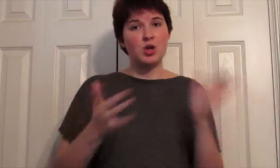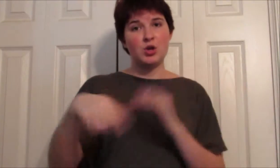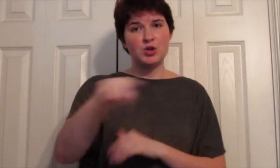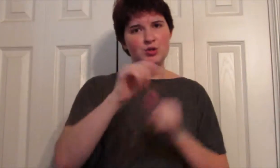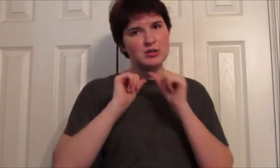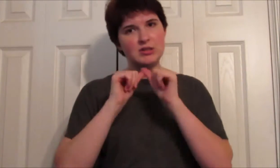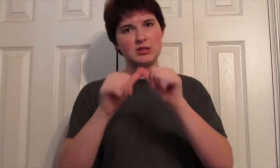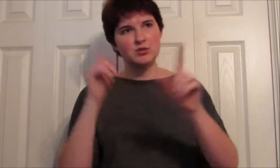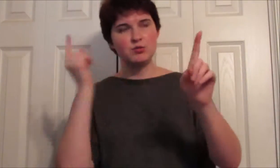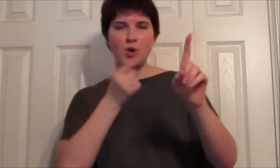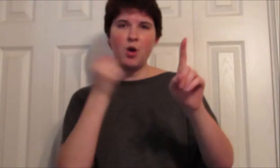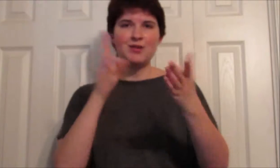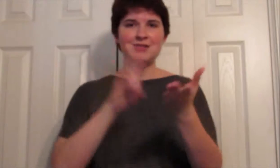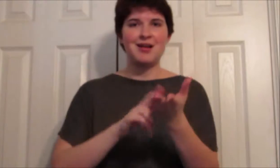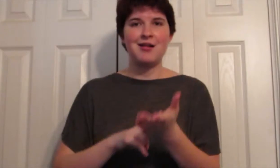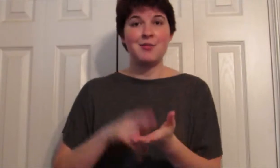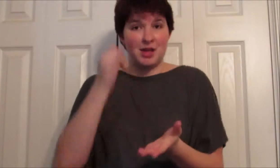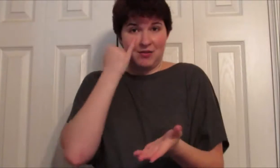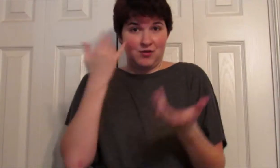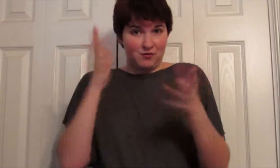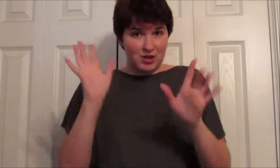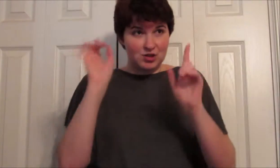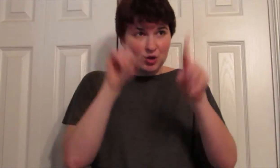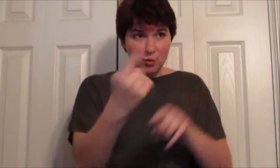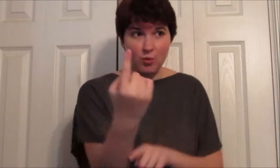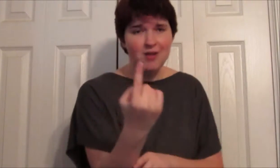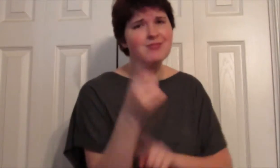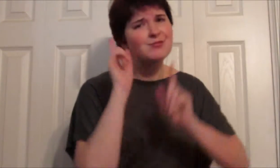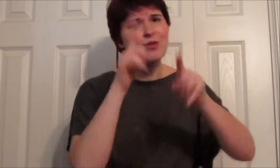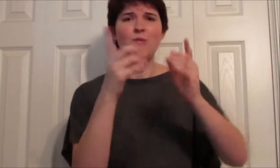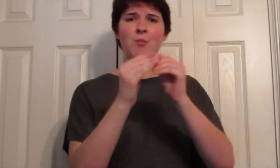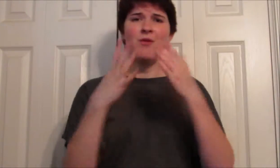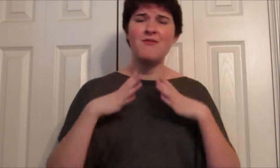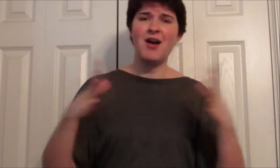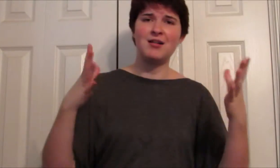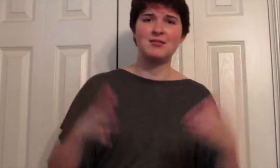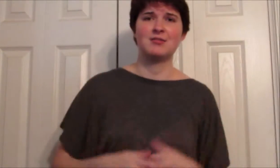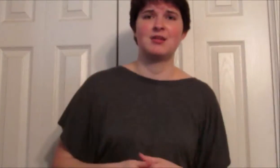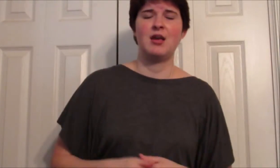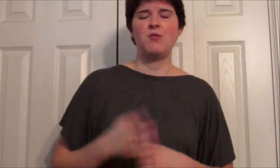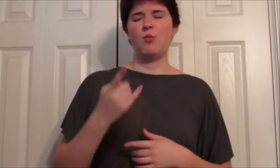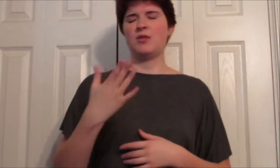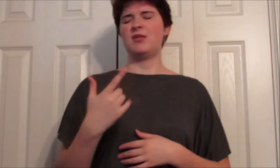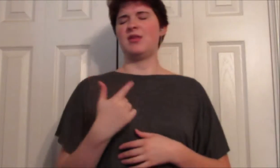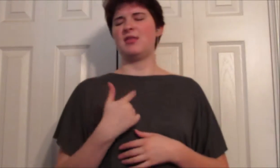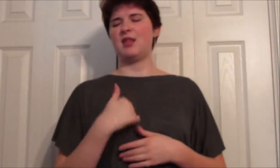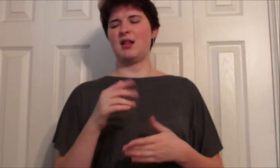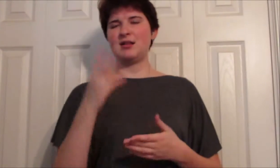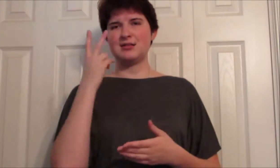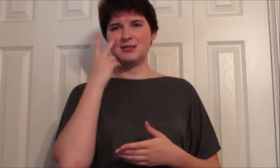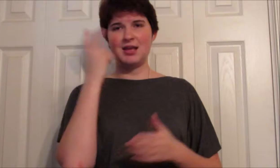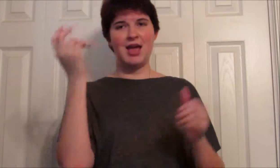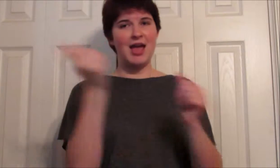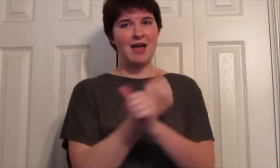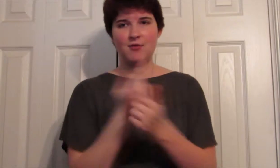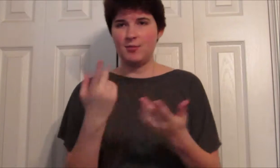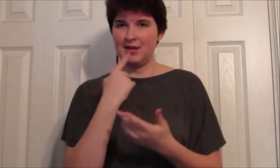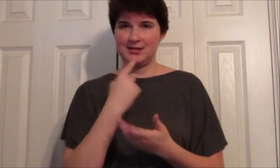you to keep going, to sign up for one. Even if you've been to one, to go to another one if you want to. And one sentiment that I find that's coming from everyone